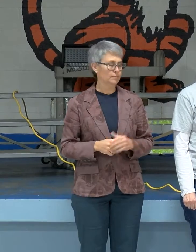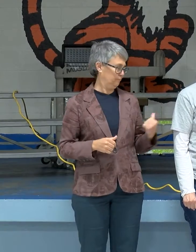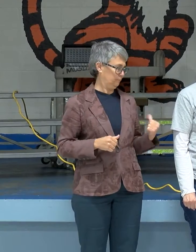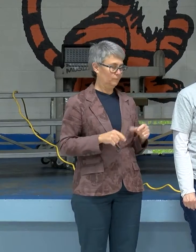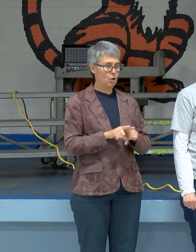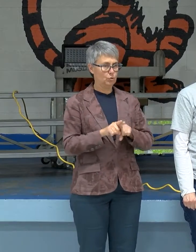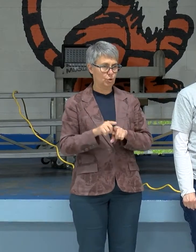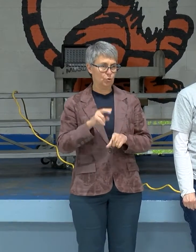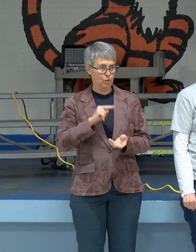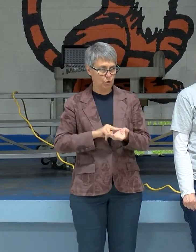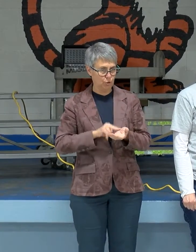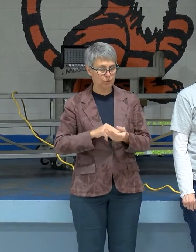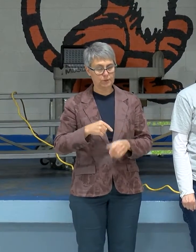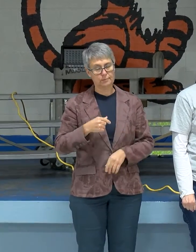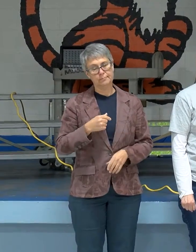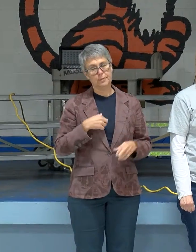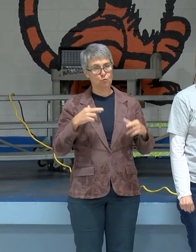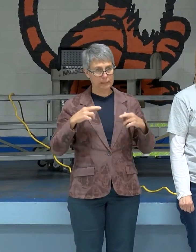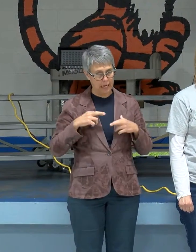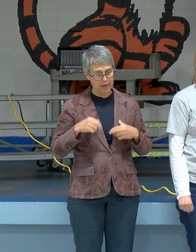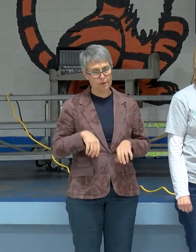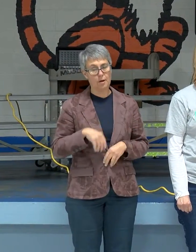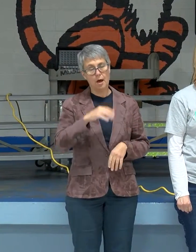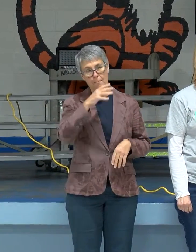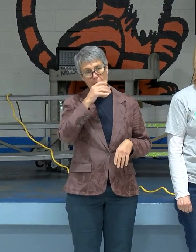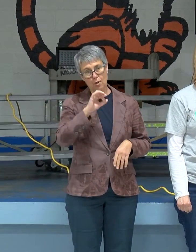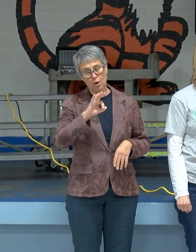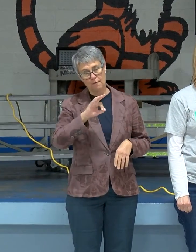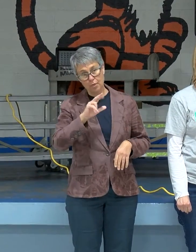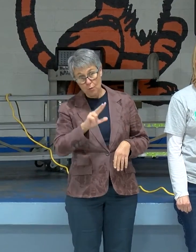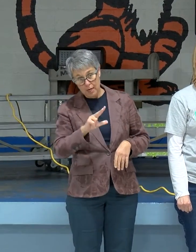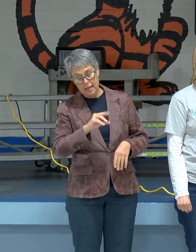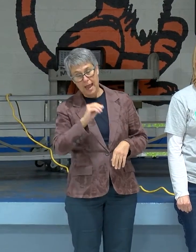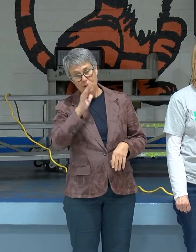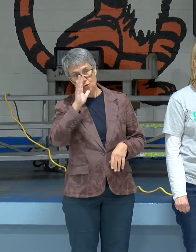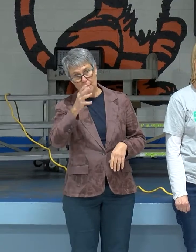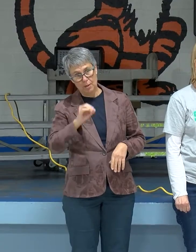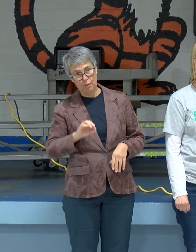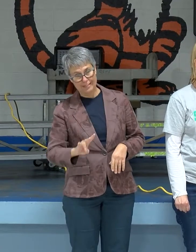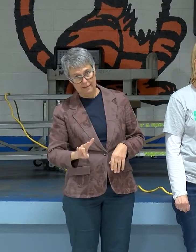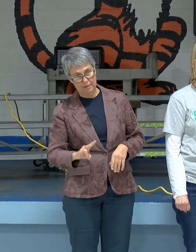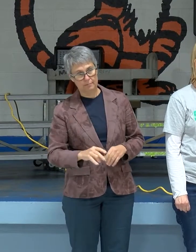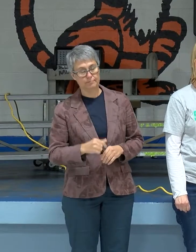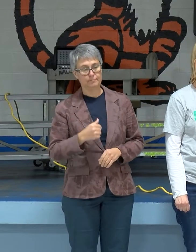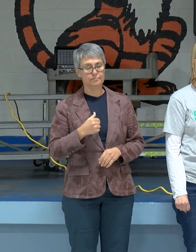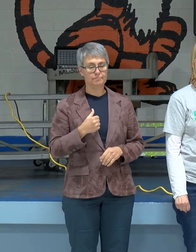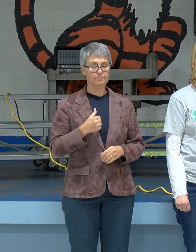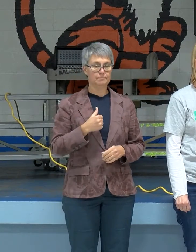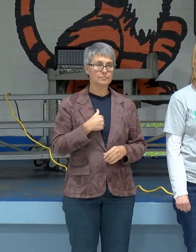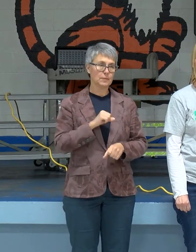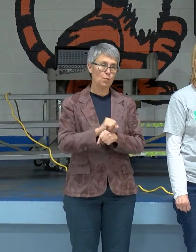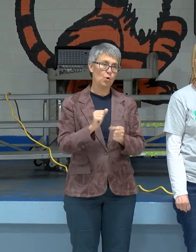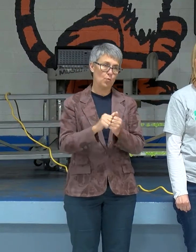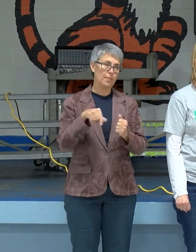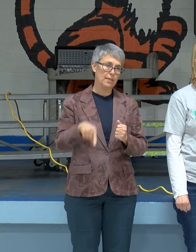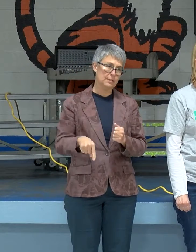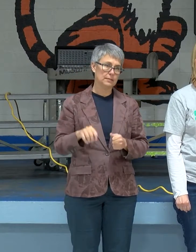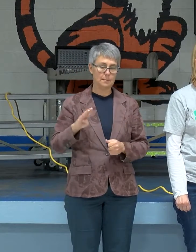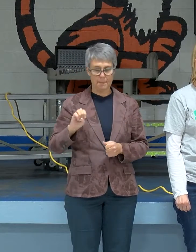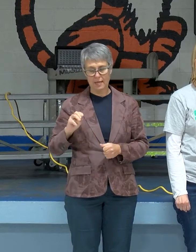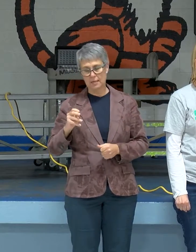grandchildren. I'm currently the Pioneer Valley Moms Demand Action for Gun Sense lead, and I also work with Be